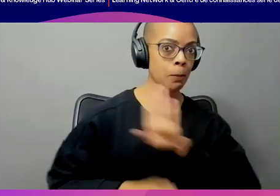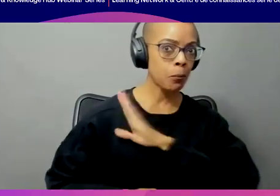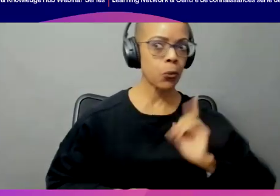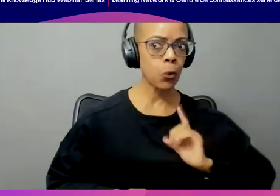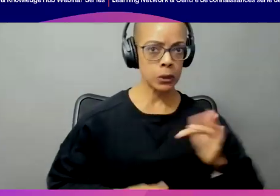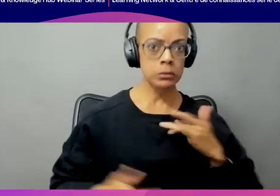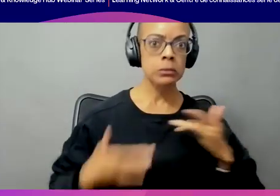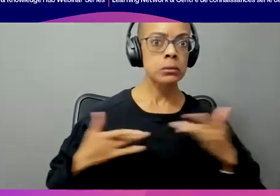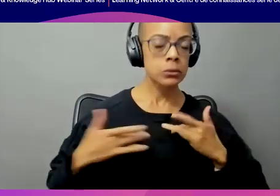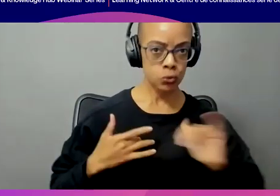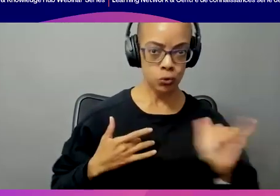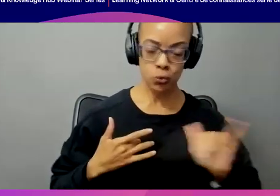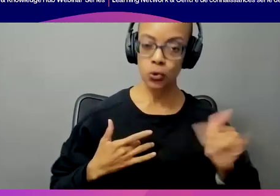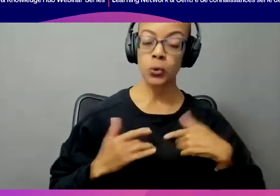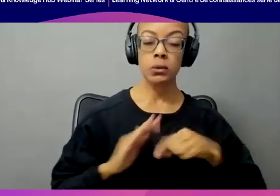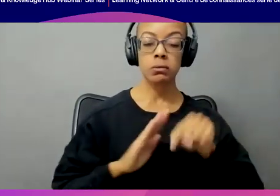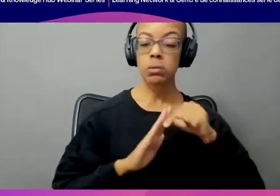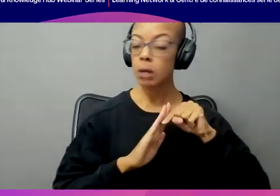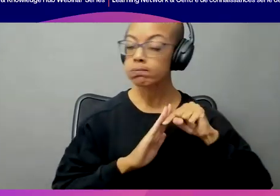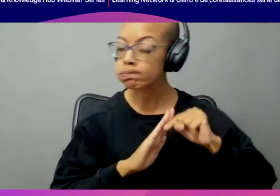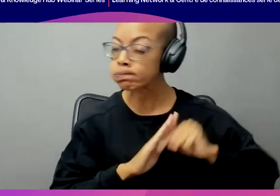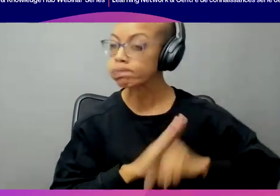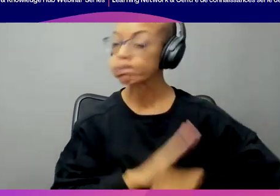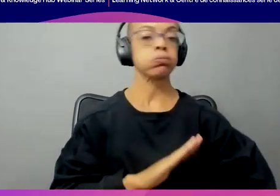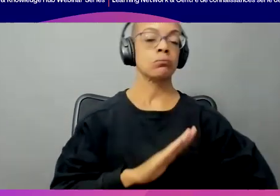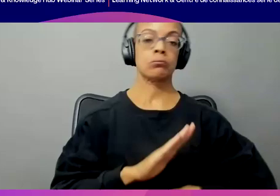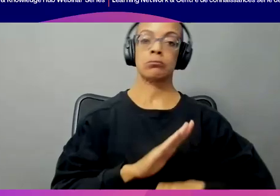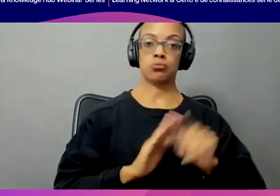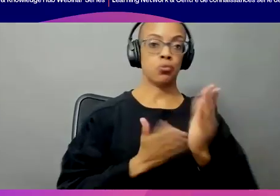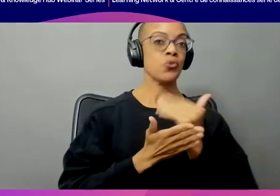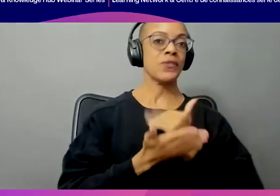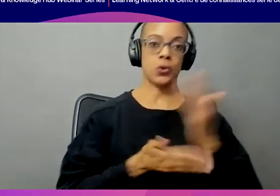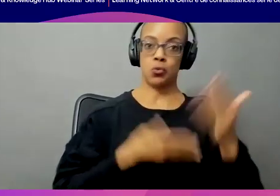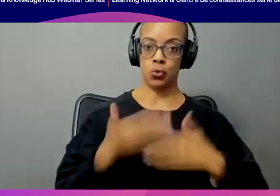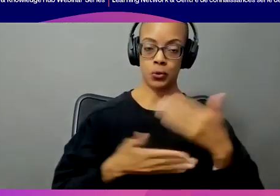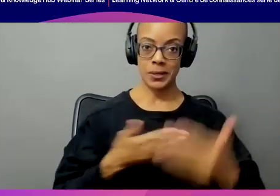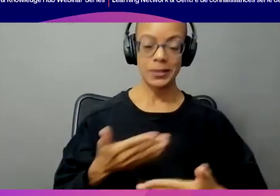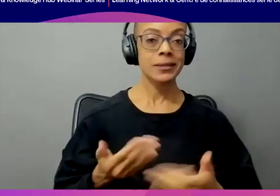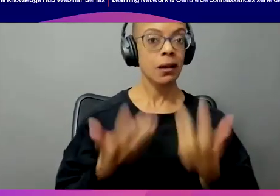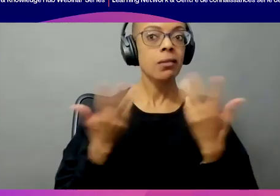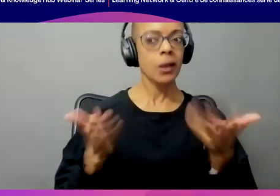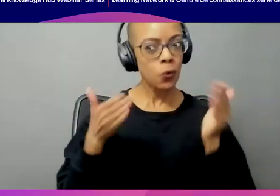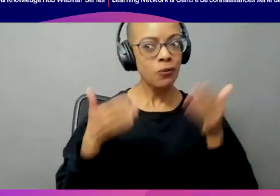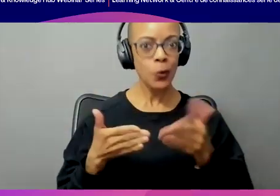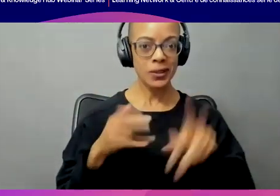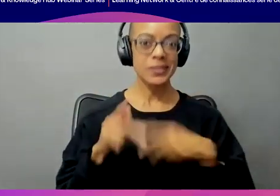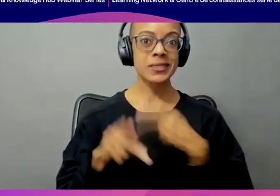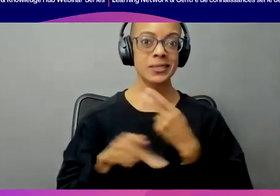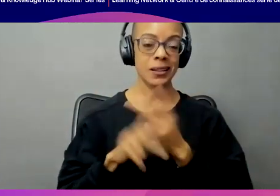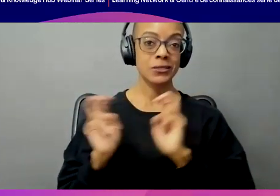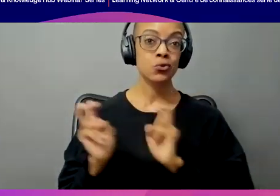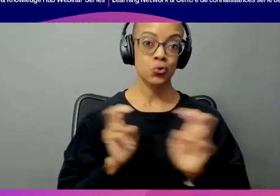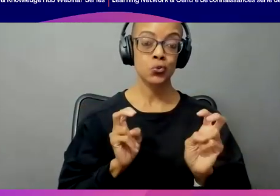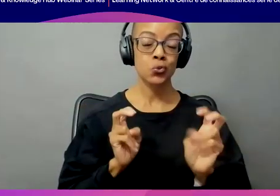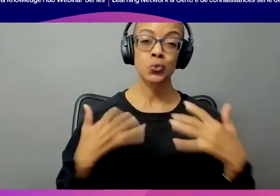very extended ethics review processes. A lot of them were focused on these types of issues.